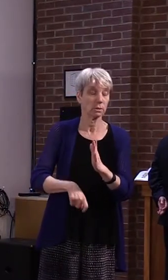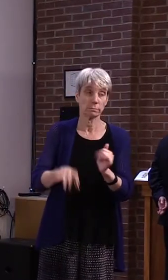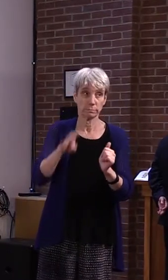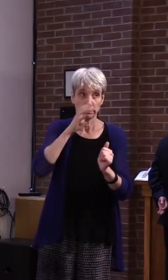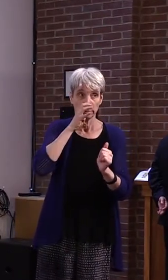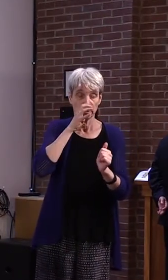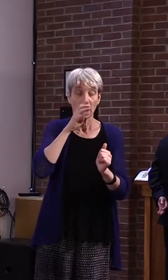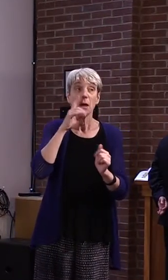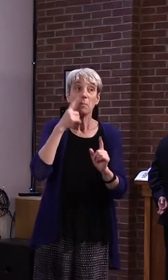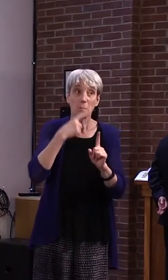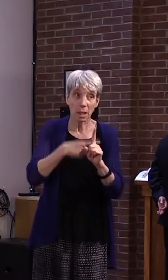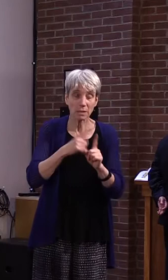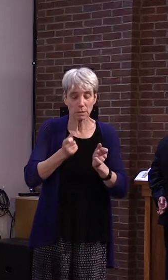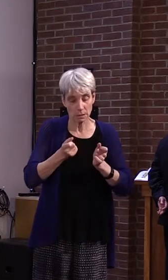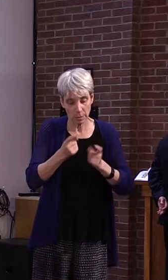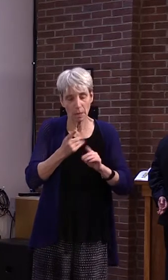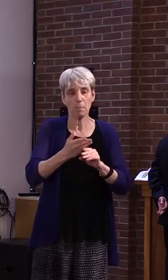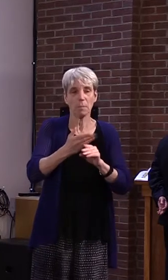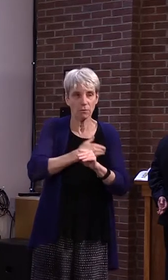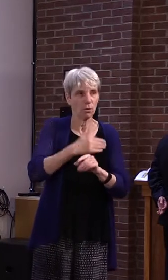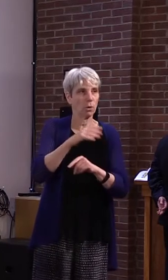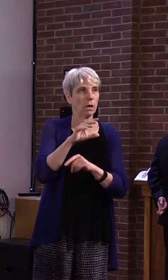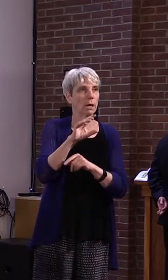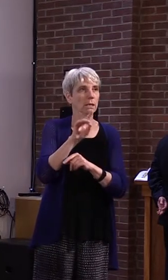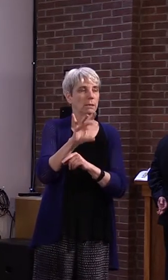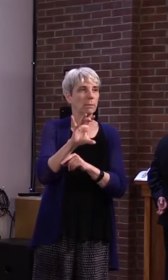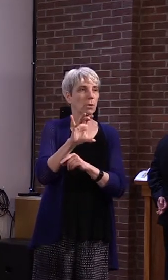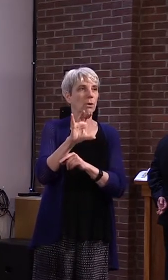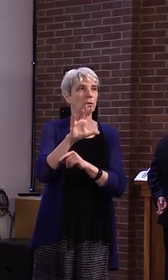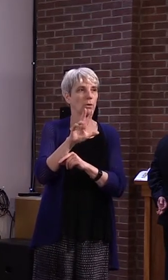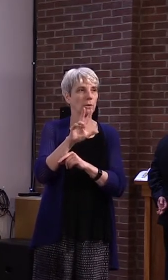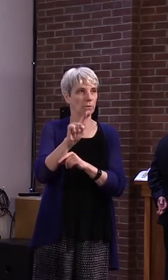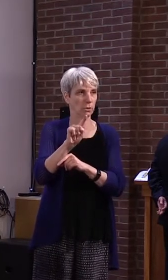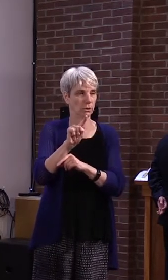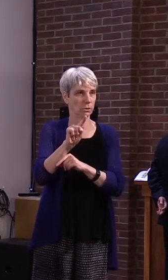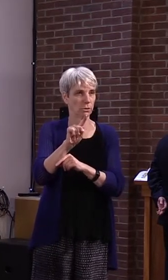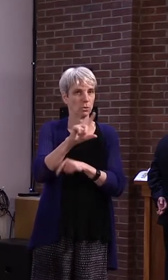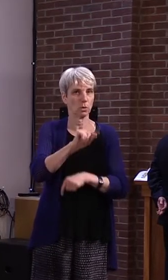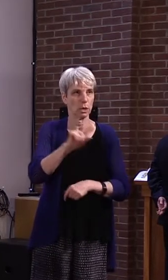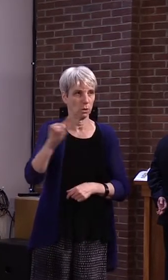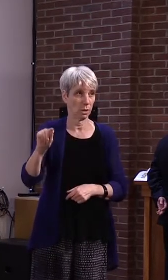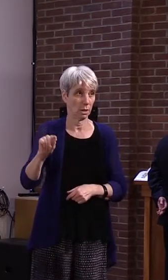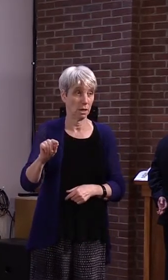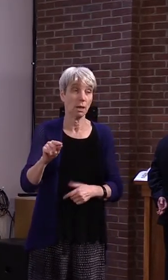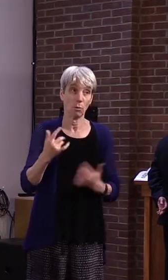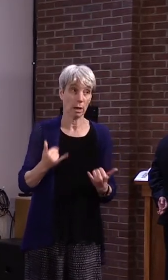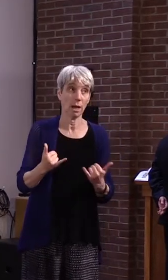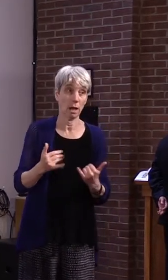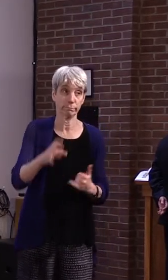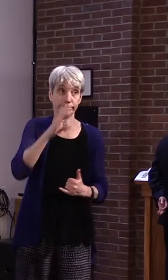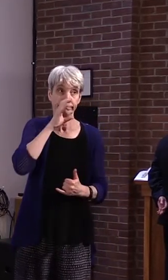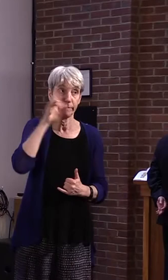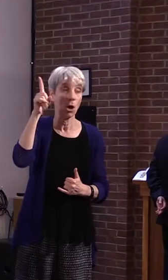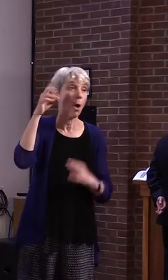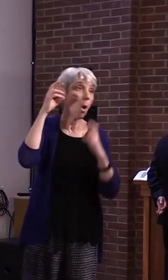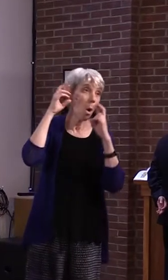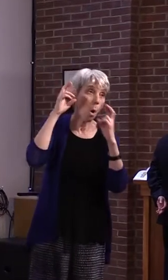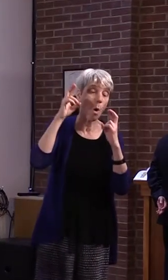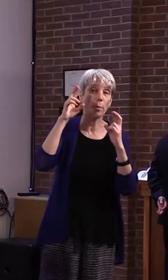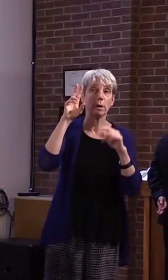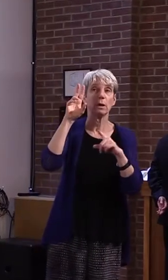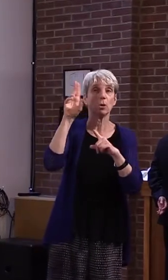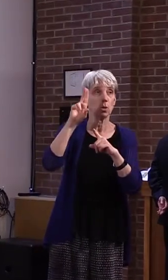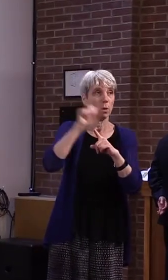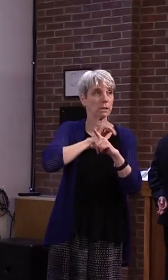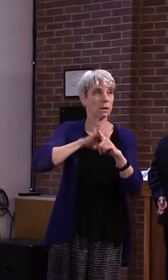spent before 12/31 at this point in time. We're hoping for more flexibility, and that could be a game changer. As I've said, when we